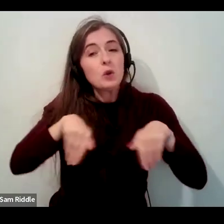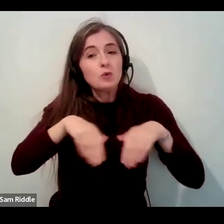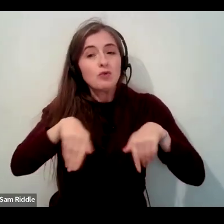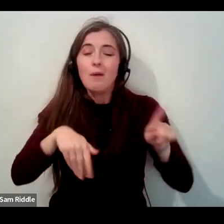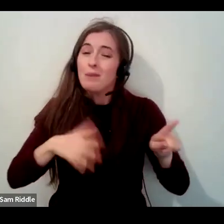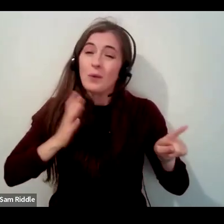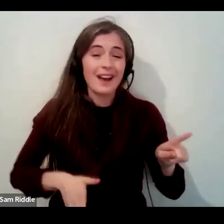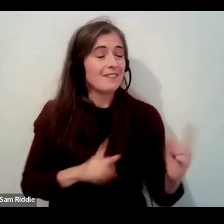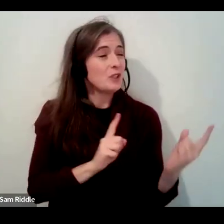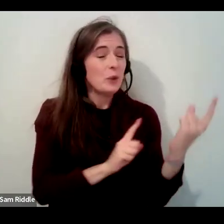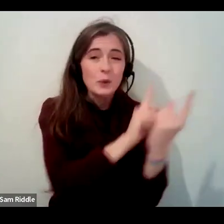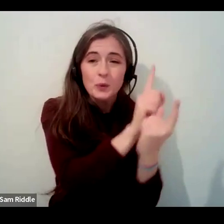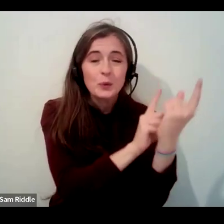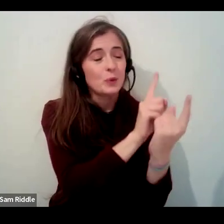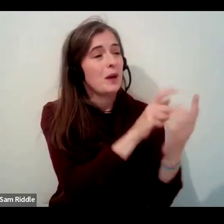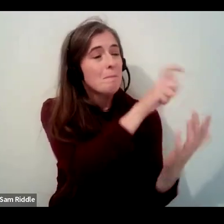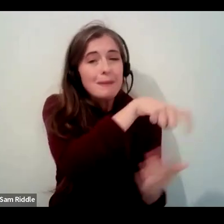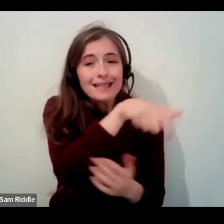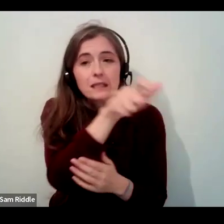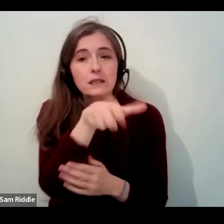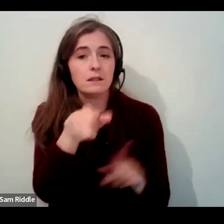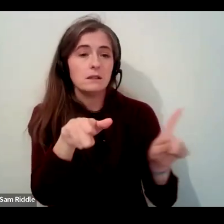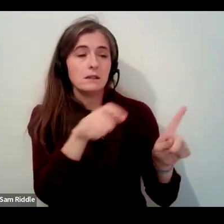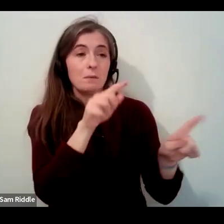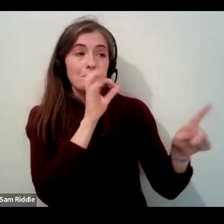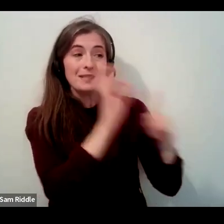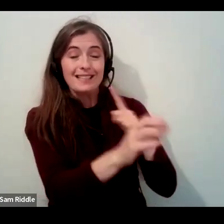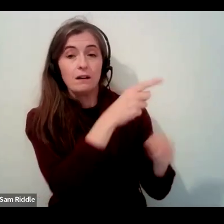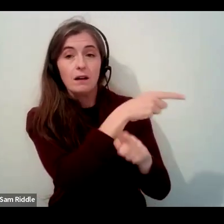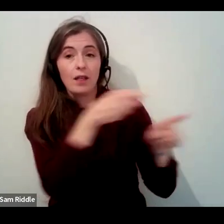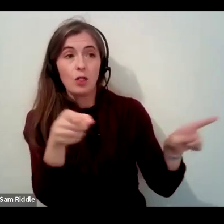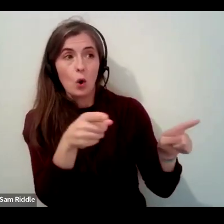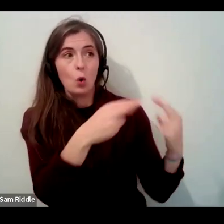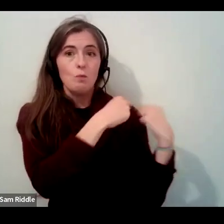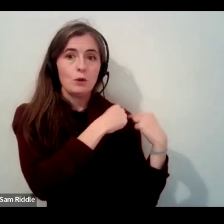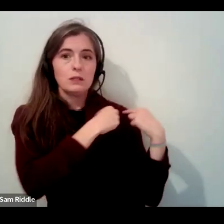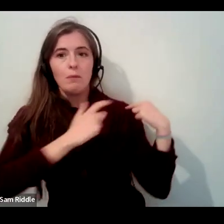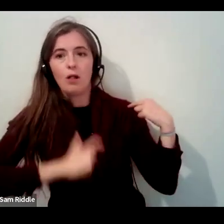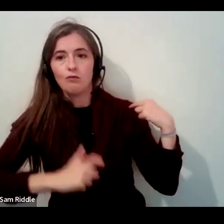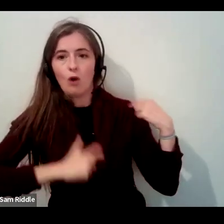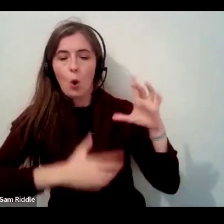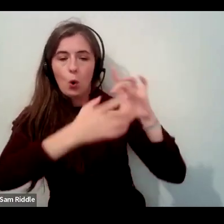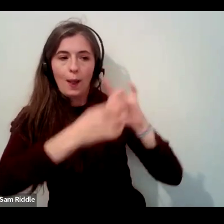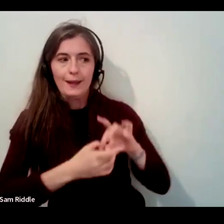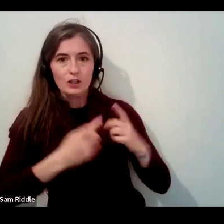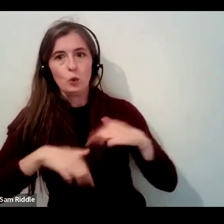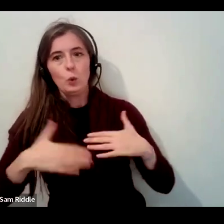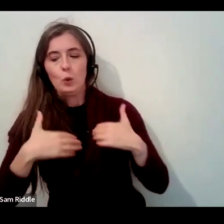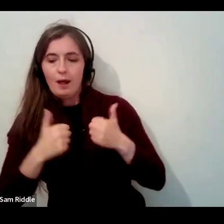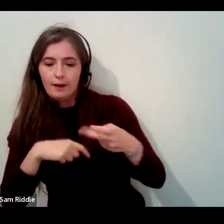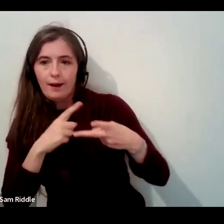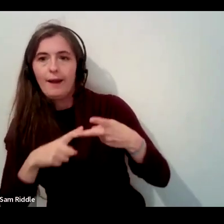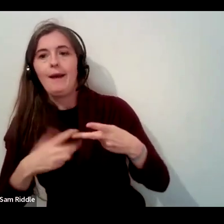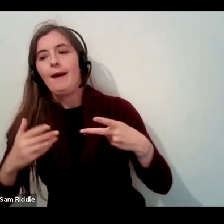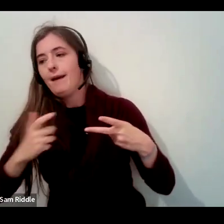to ministers, and particularly the ministers that are responsible for these sorts of issues, to see what their view is. Because if they don't